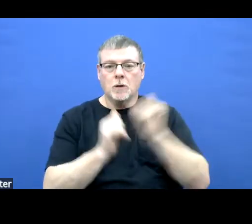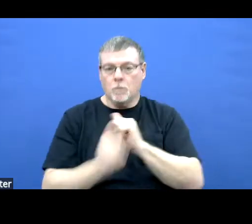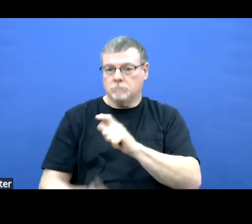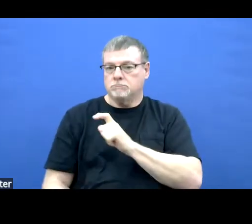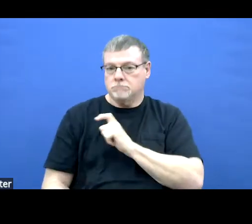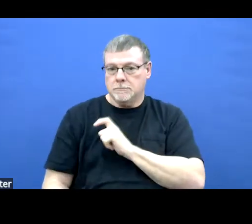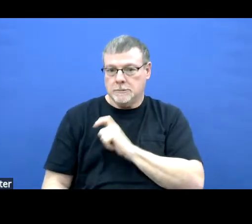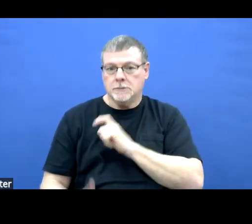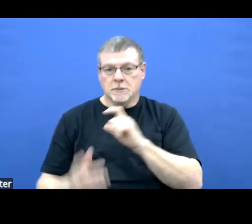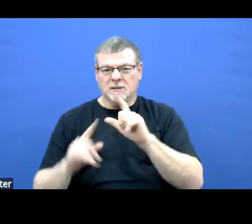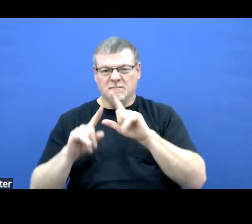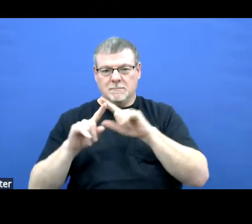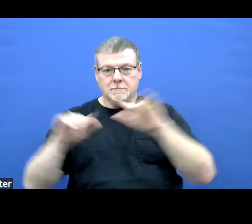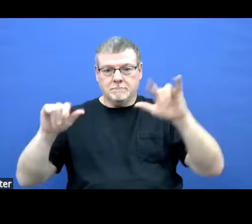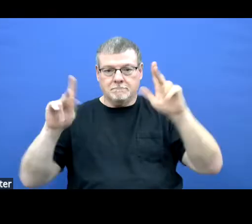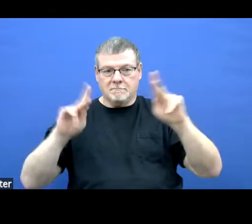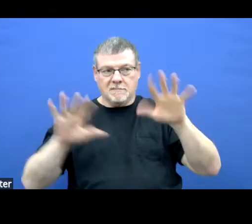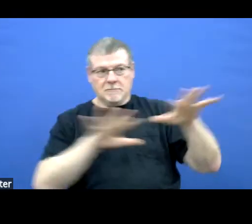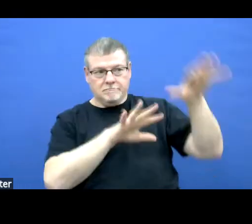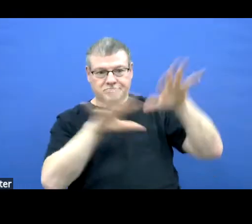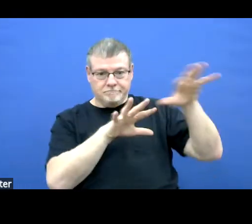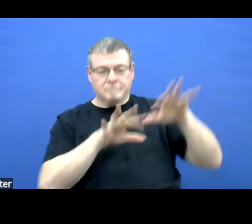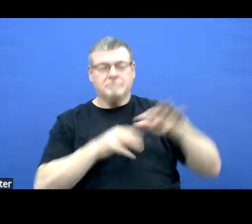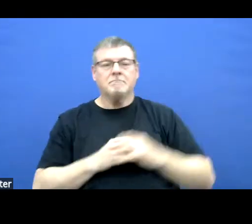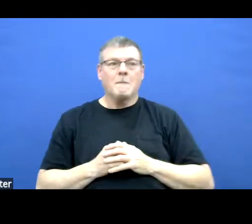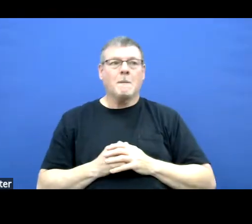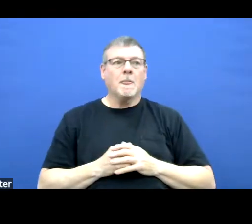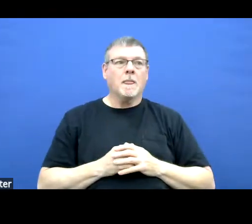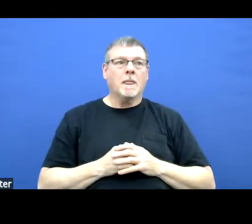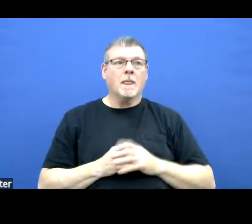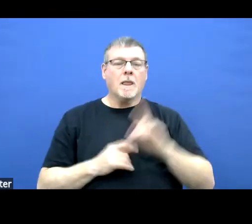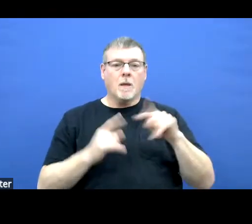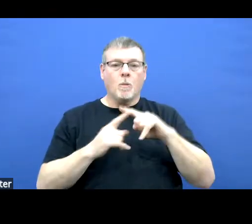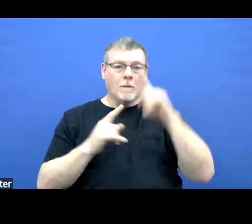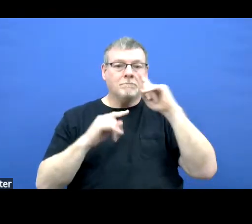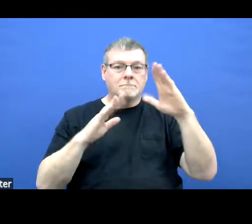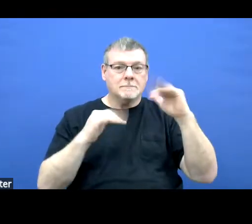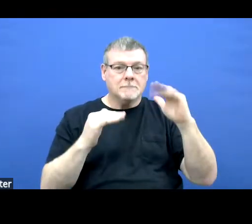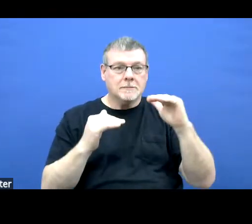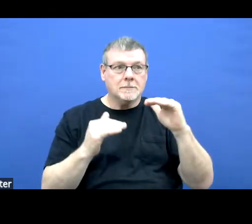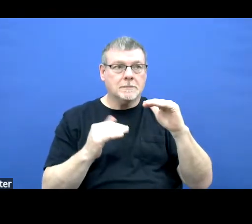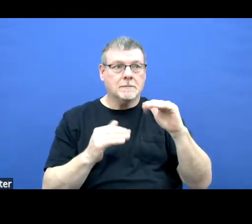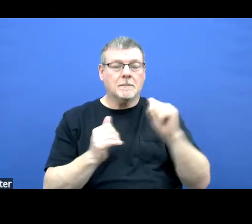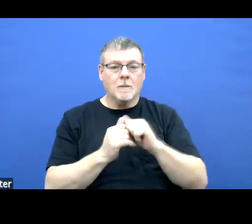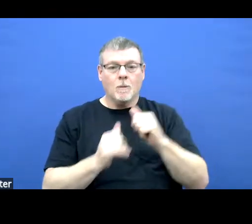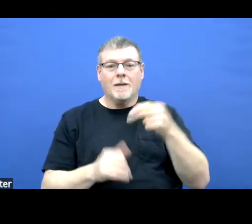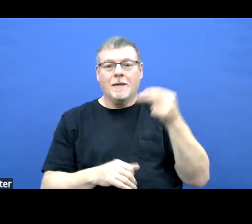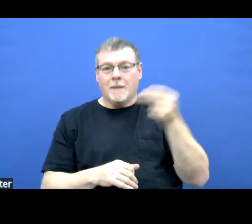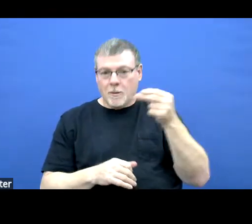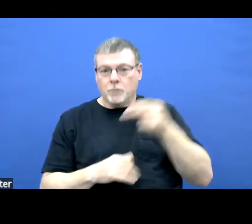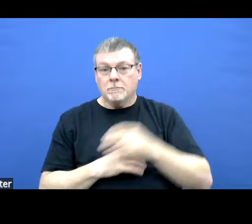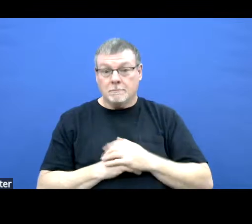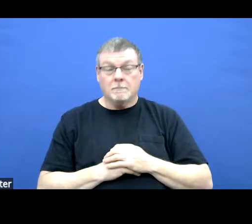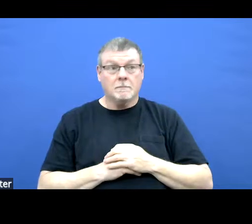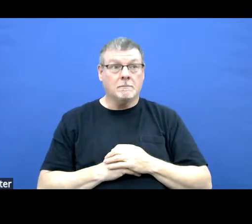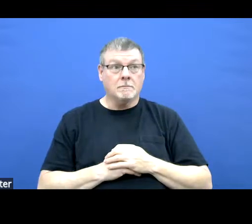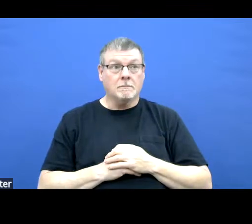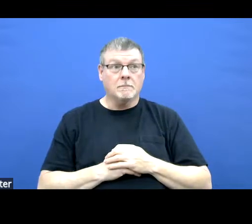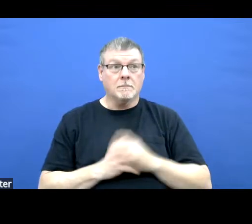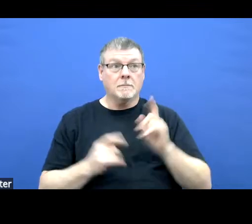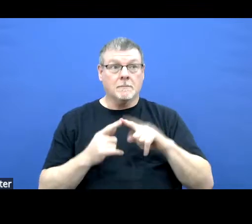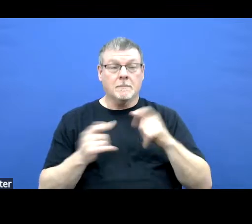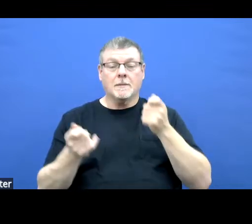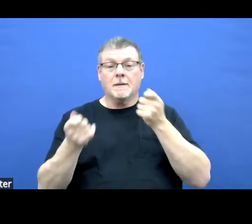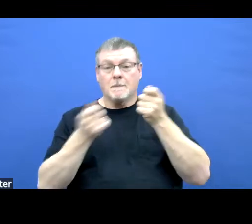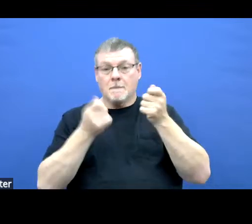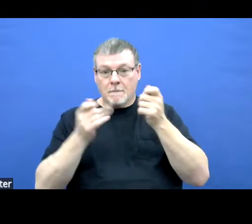enforcement, and those kind of folks would anticipate sharing them, with Henrietta. She